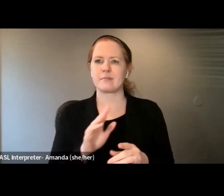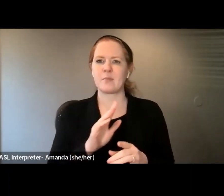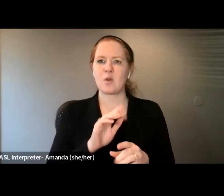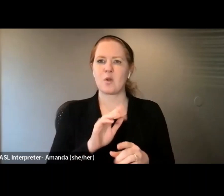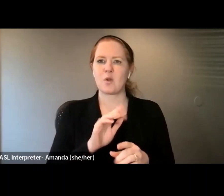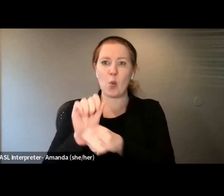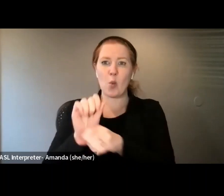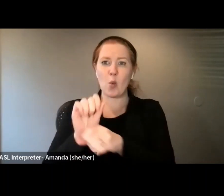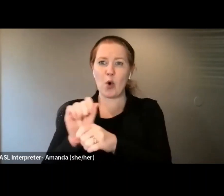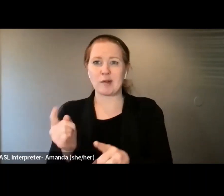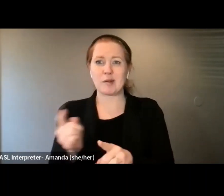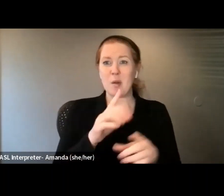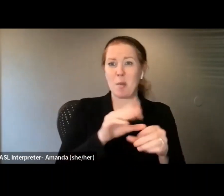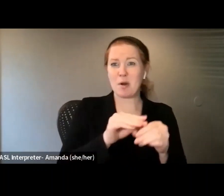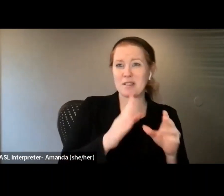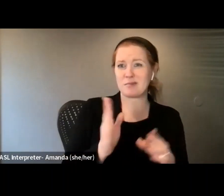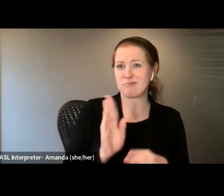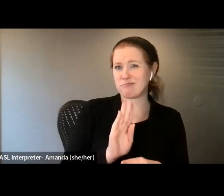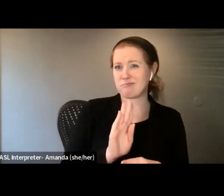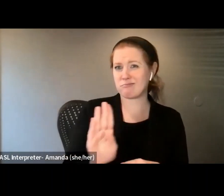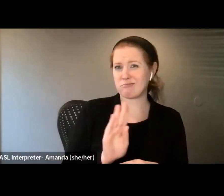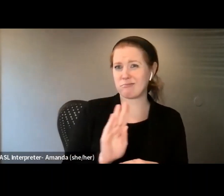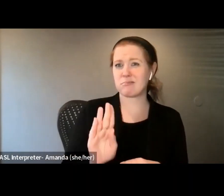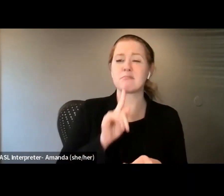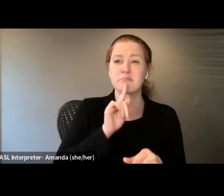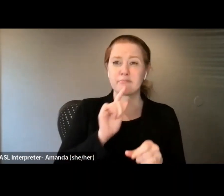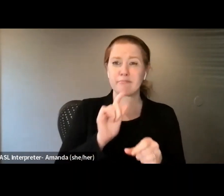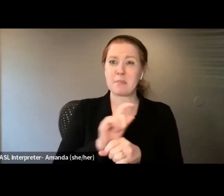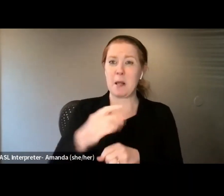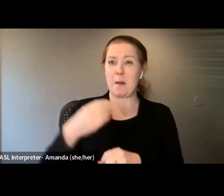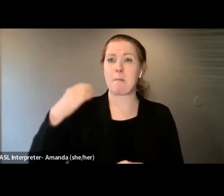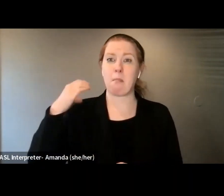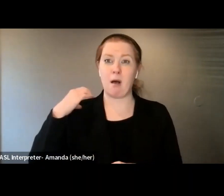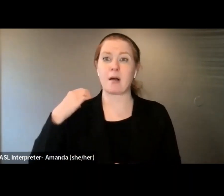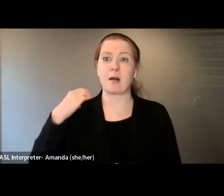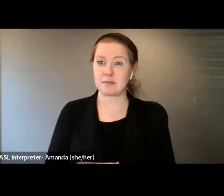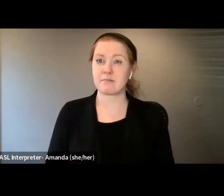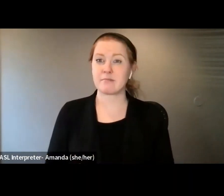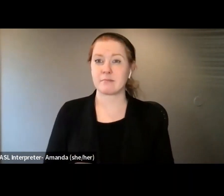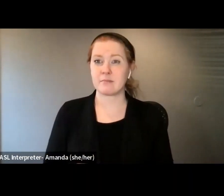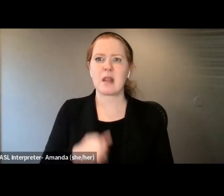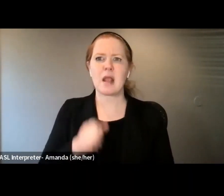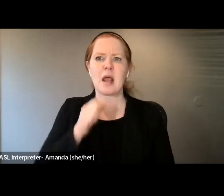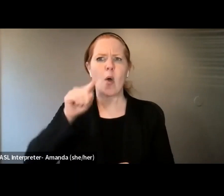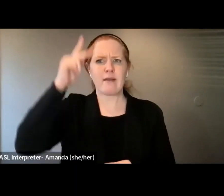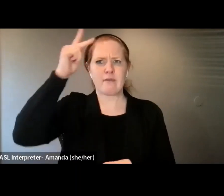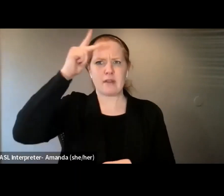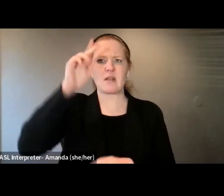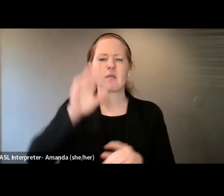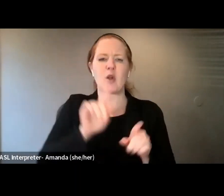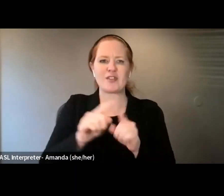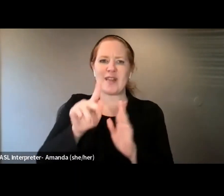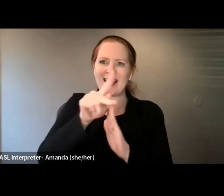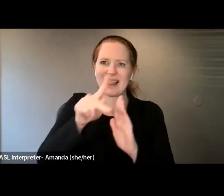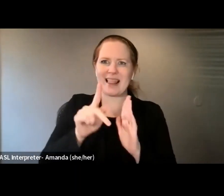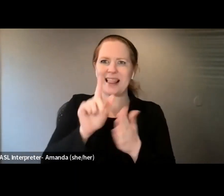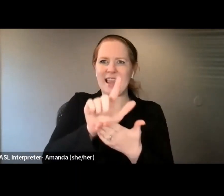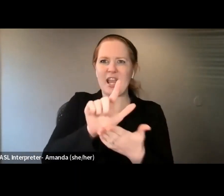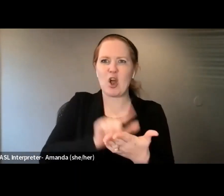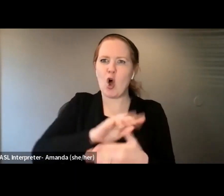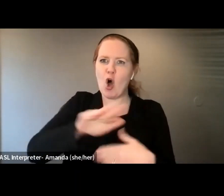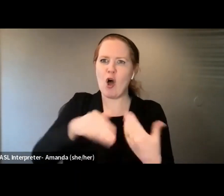worker. The participant truly is the boss, not only philosophically, but legally for all legal